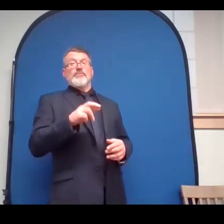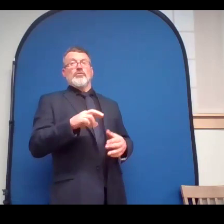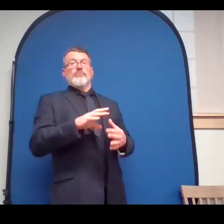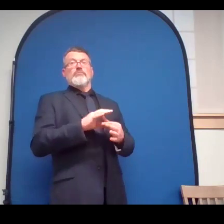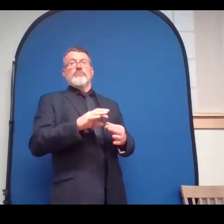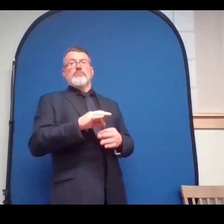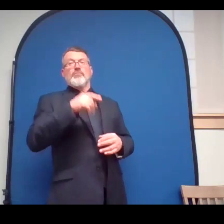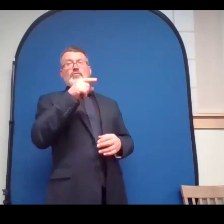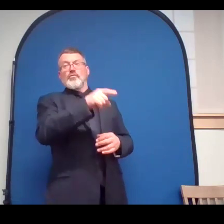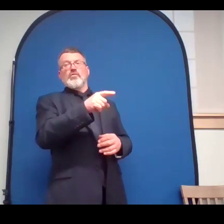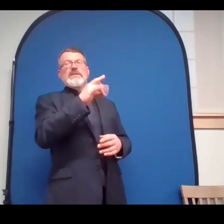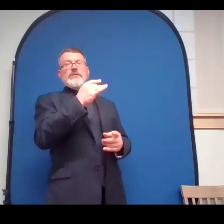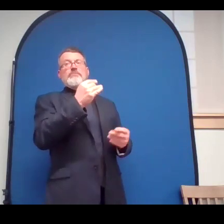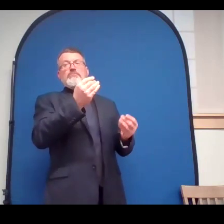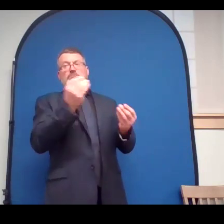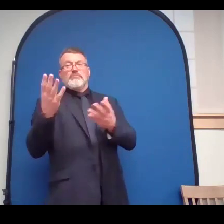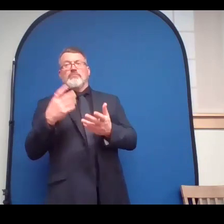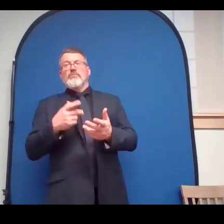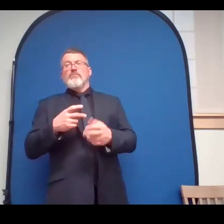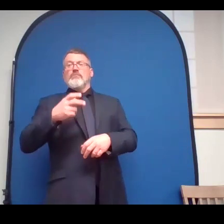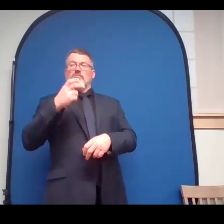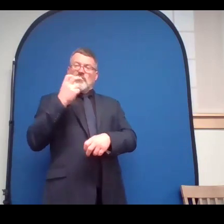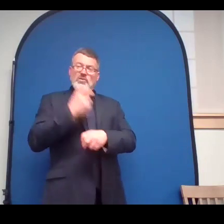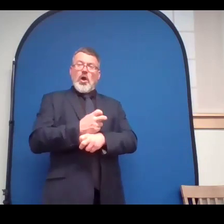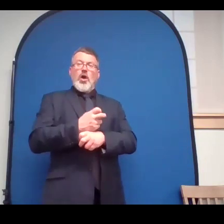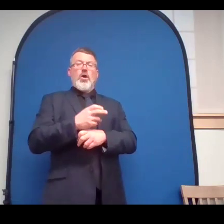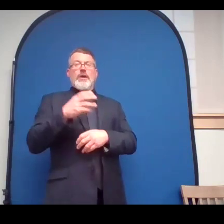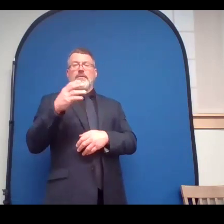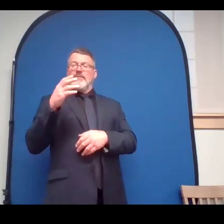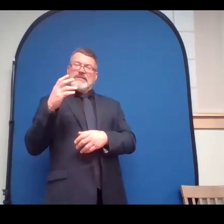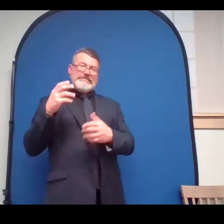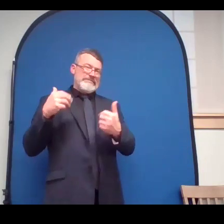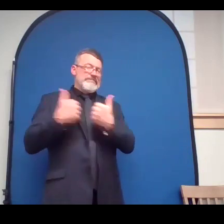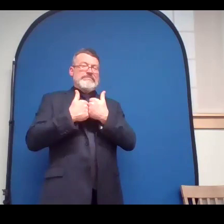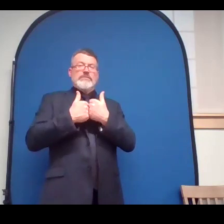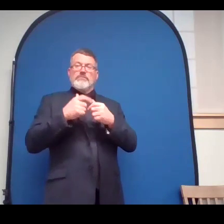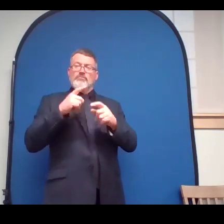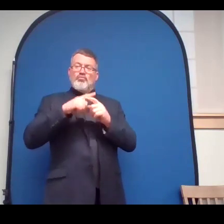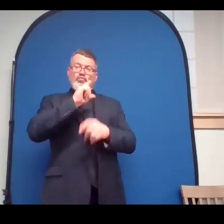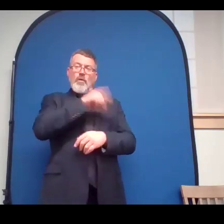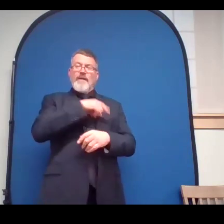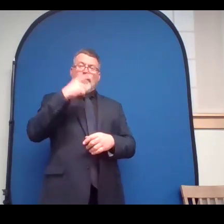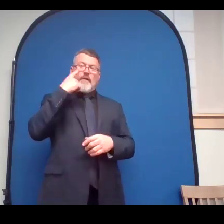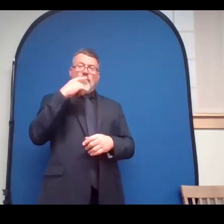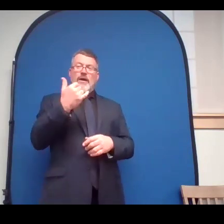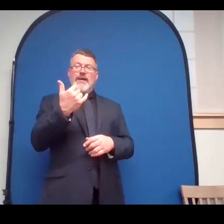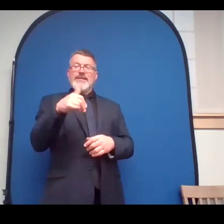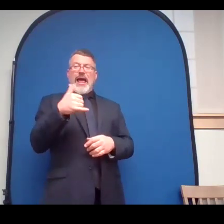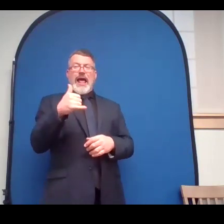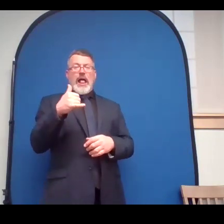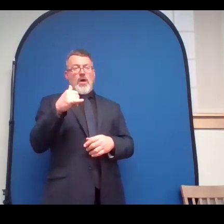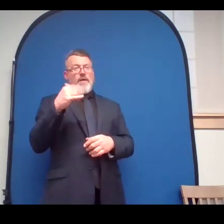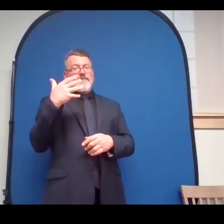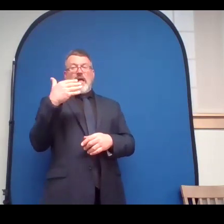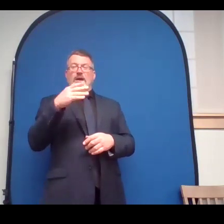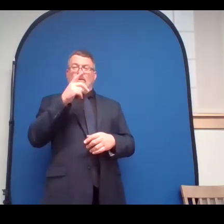it's very, very difficult to do, and you have to find the right cop to do it. There's a lot of work and a lot of paperwork